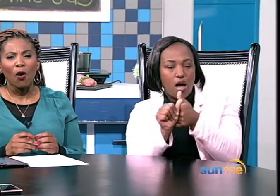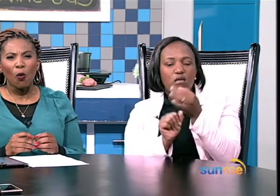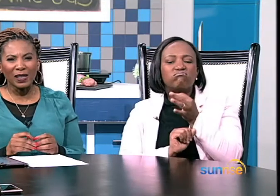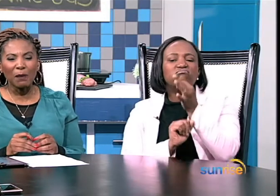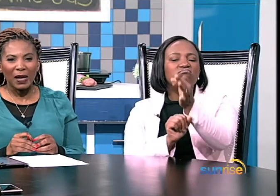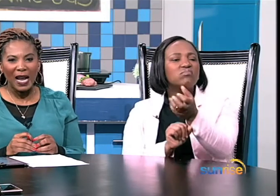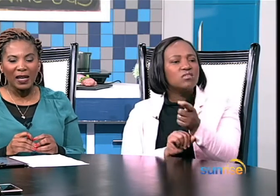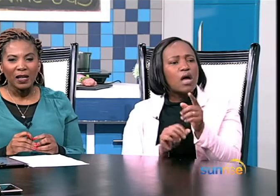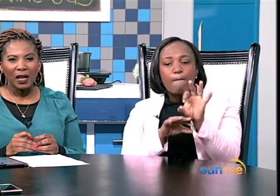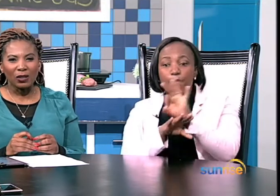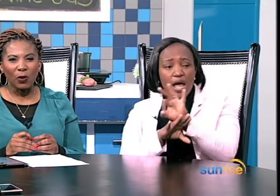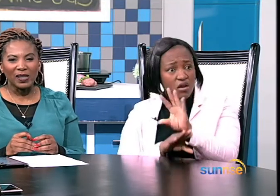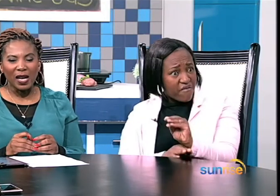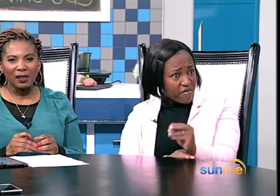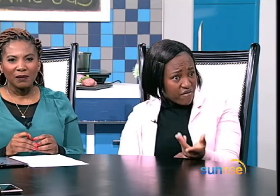what is the plan towards that?